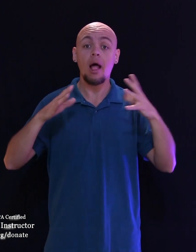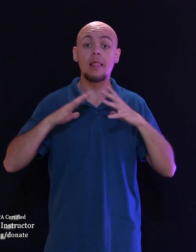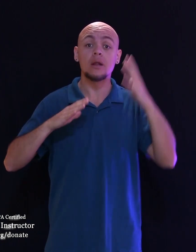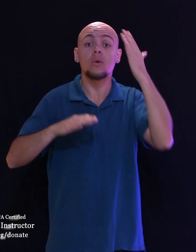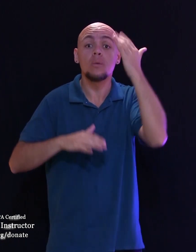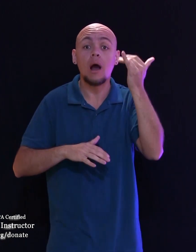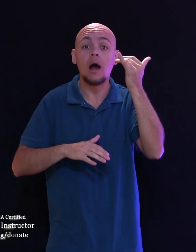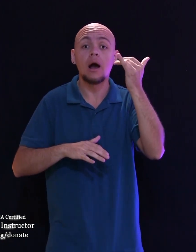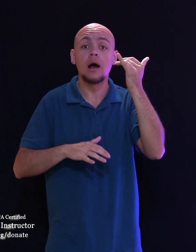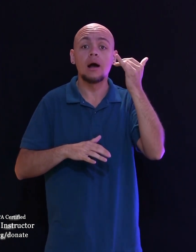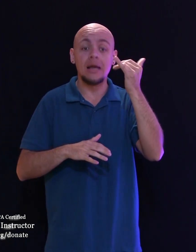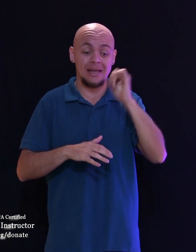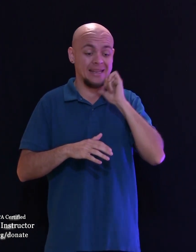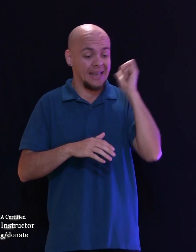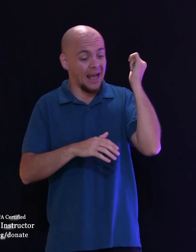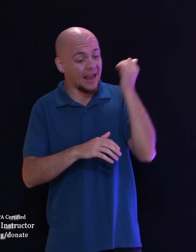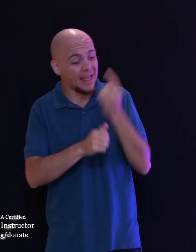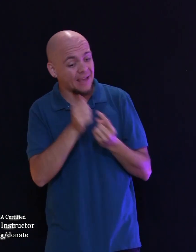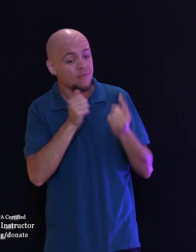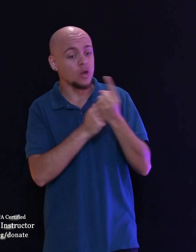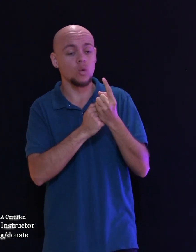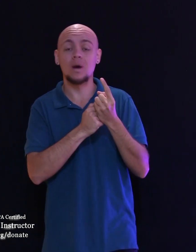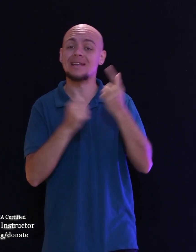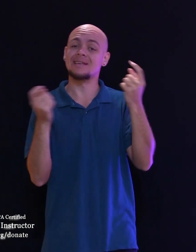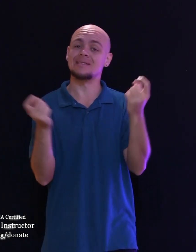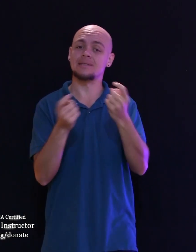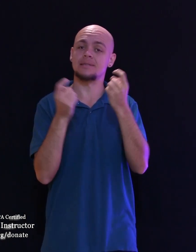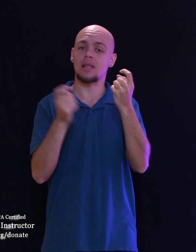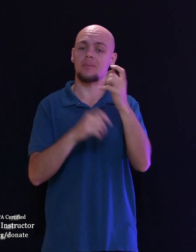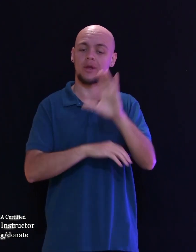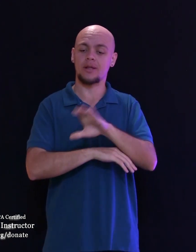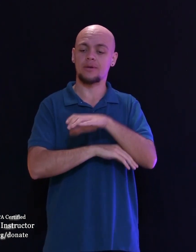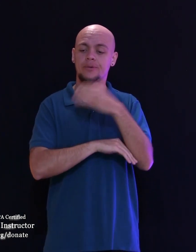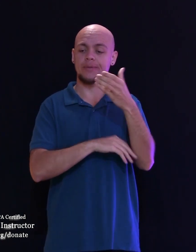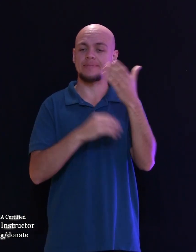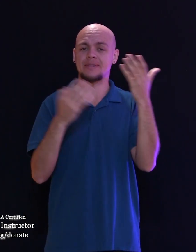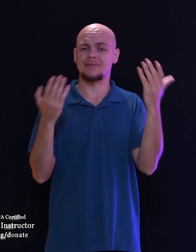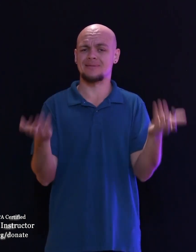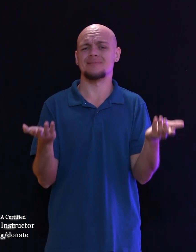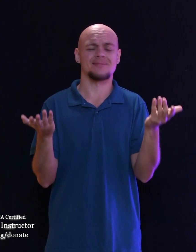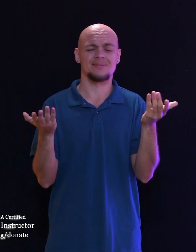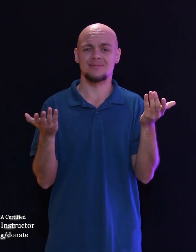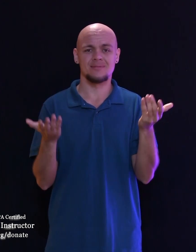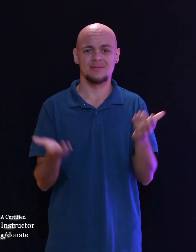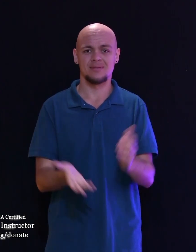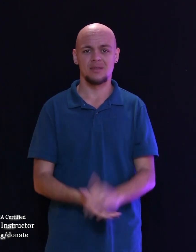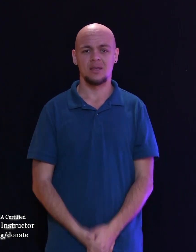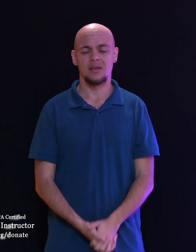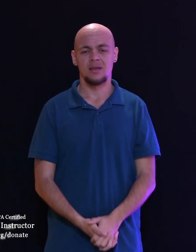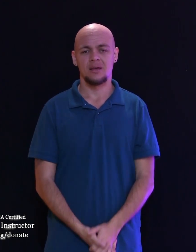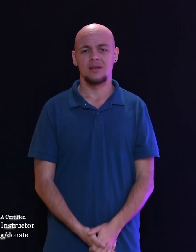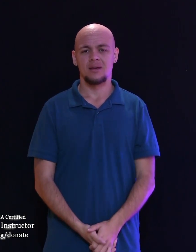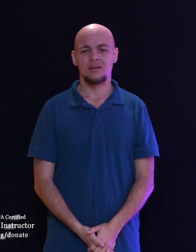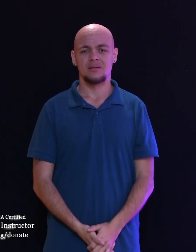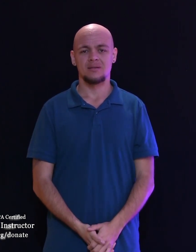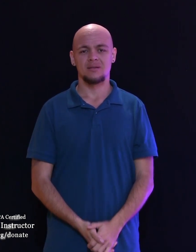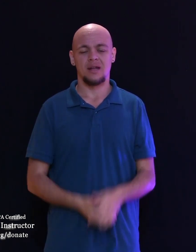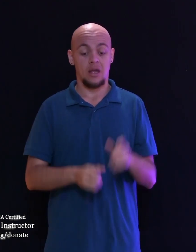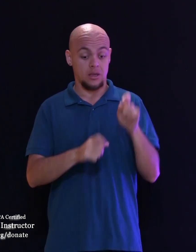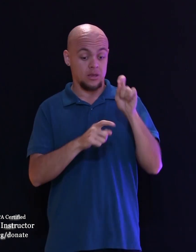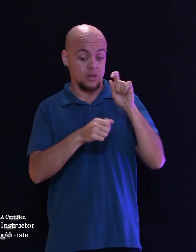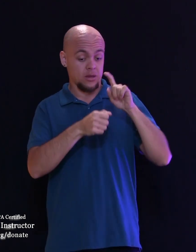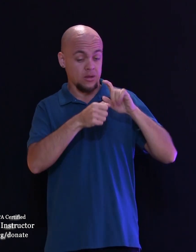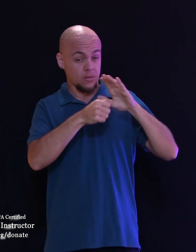not everybody celebrates Christmas. Is it